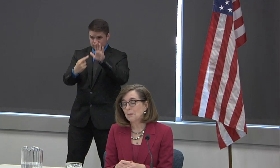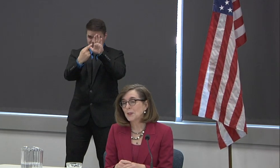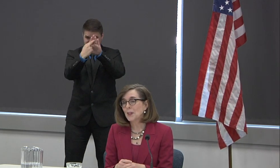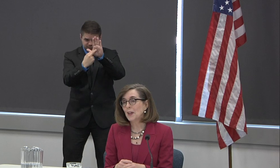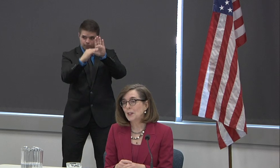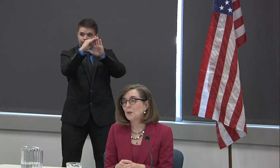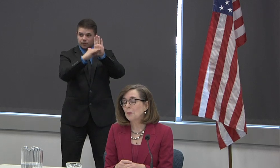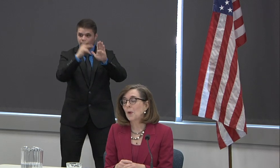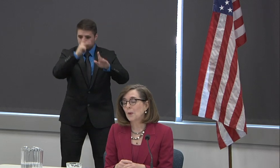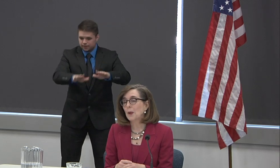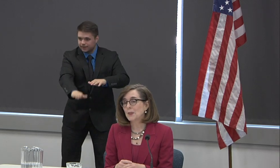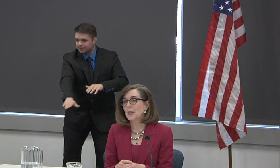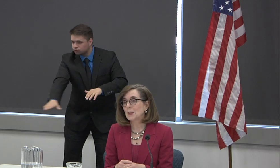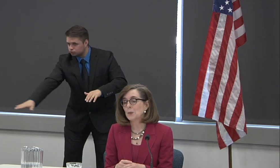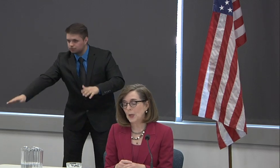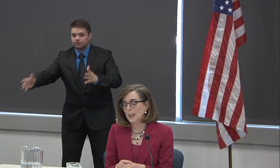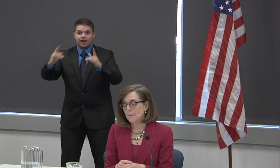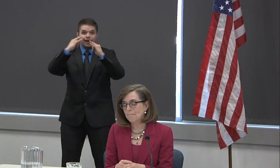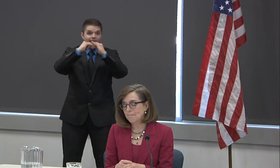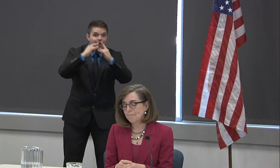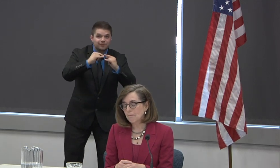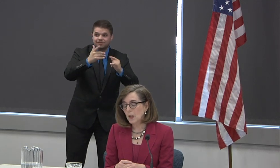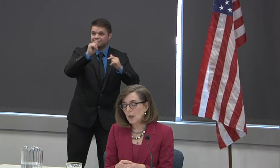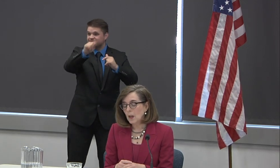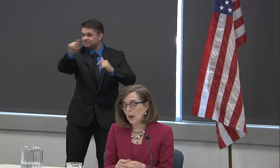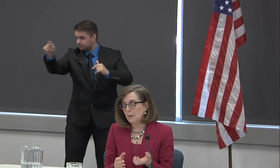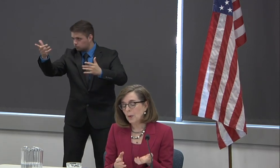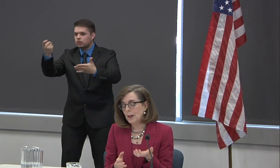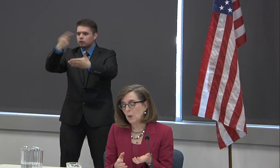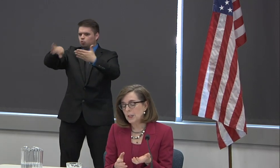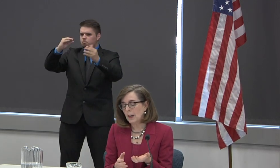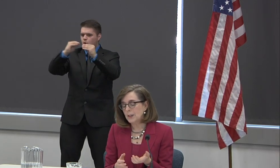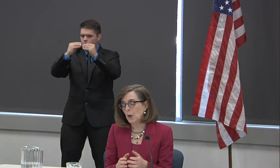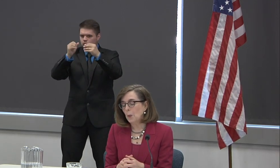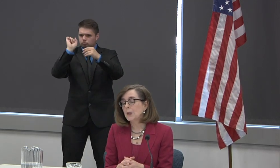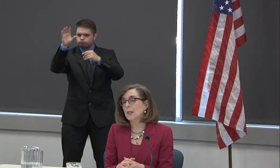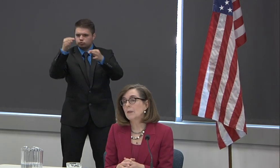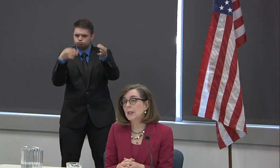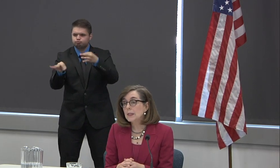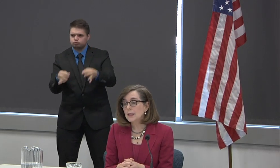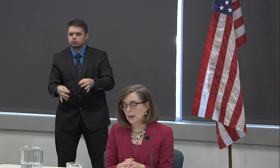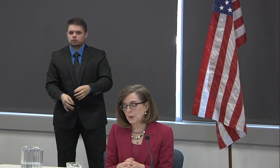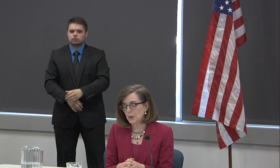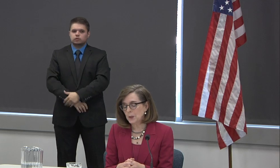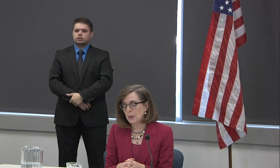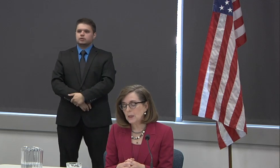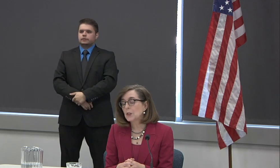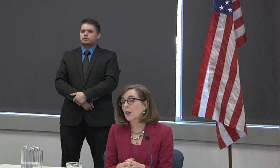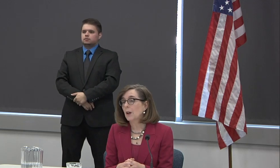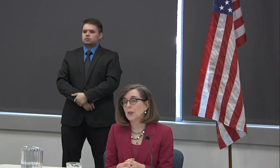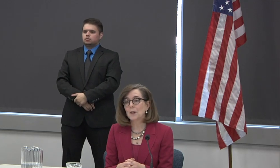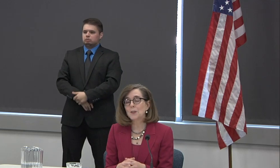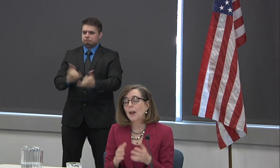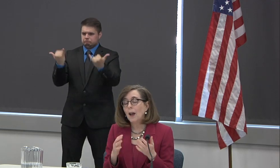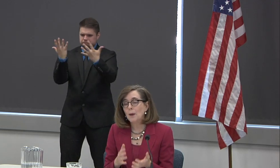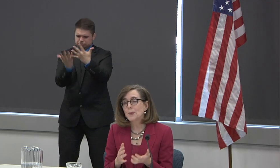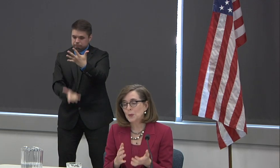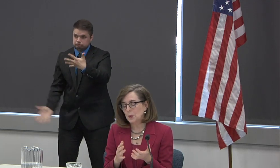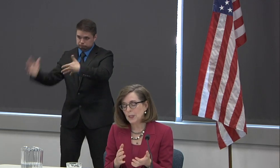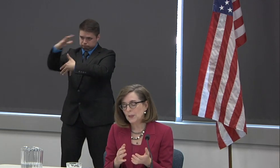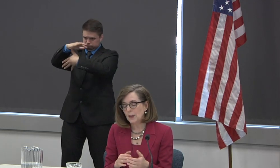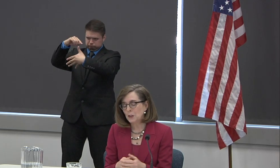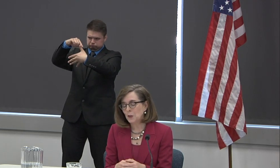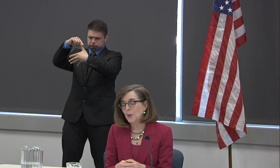camps, and youth programs next week. I've prioritized opening these sectors because childcare is